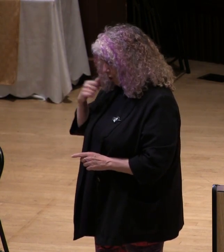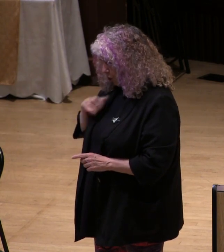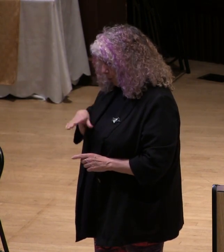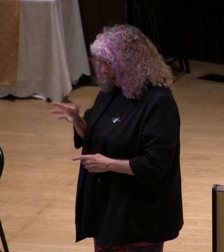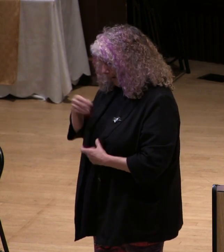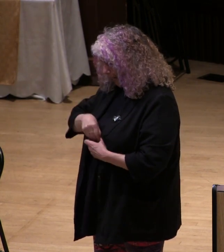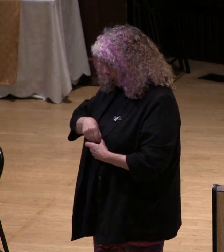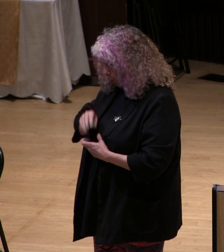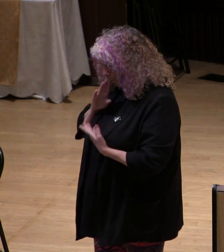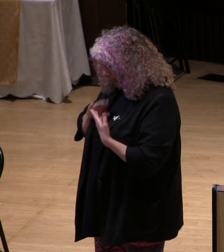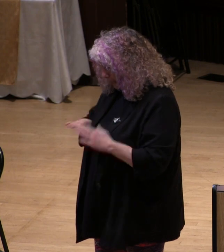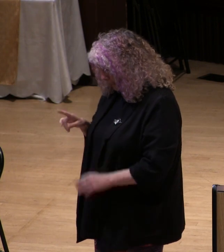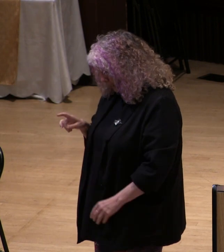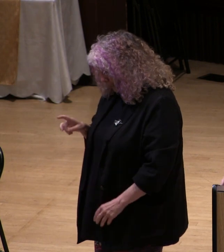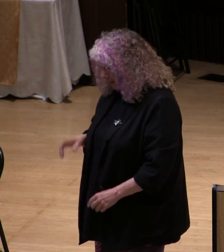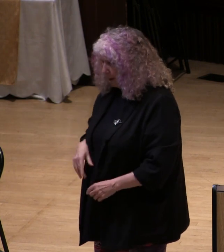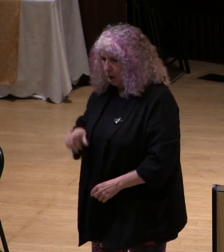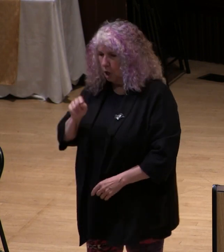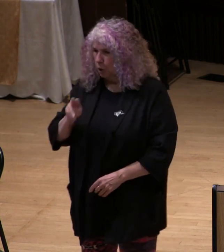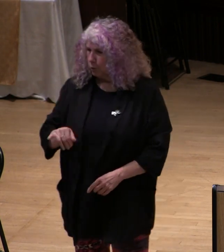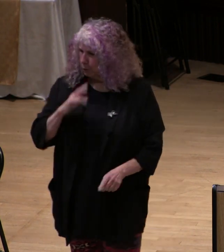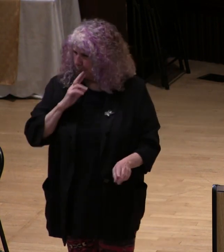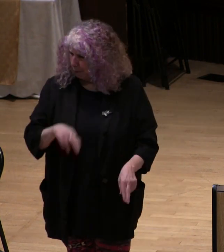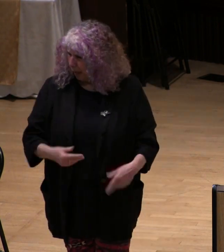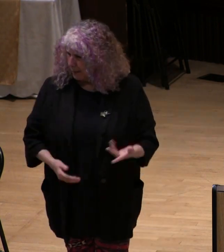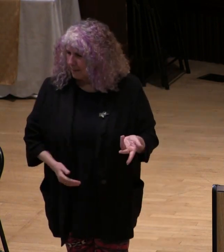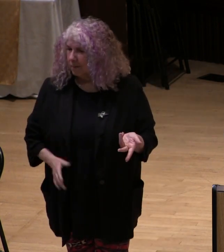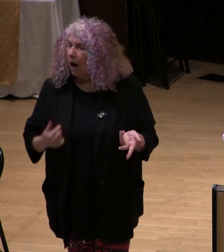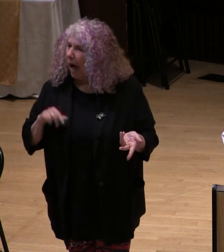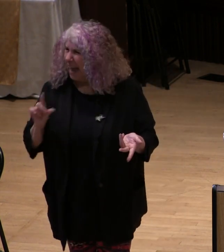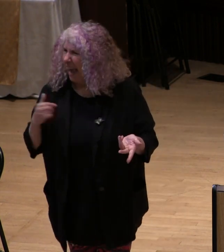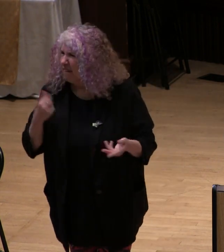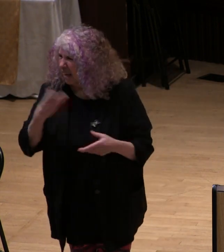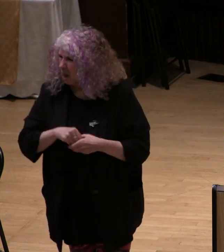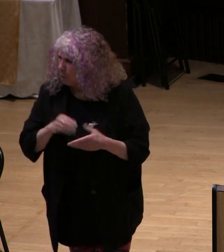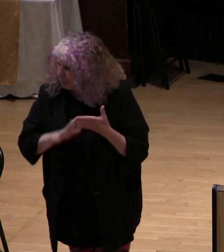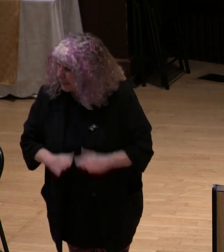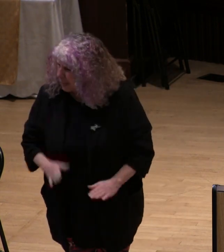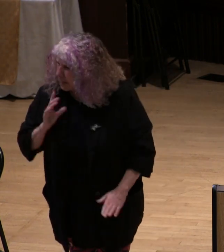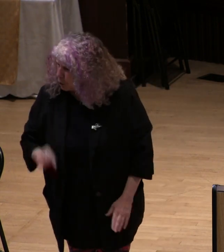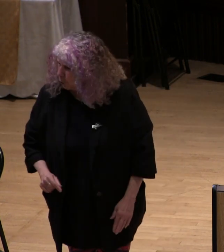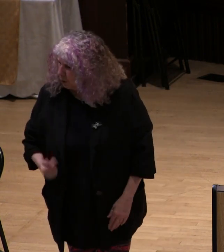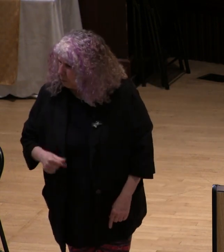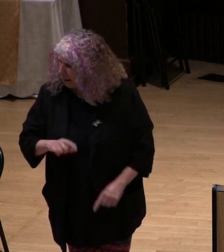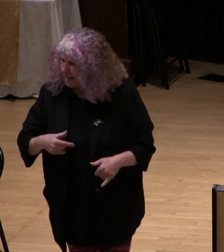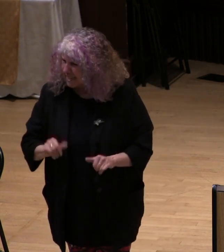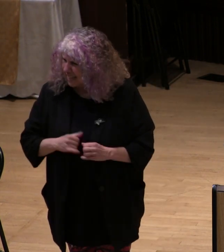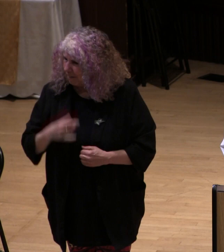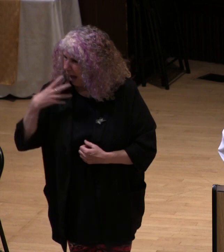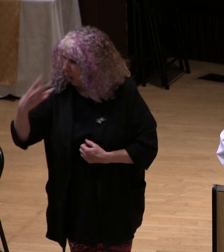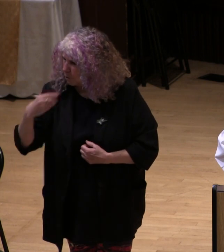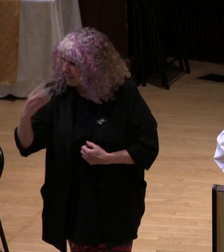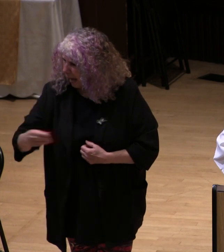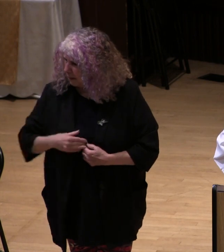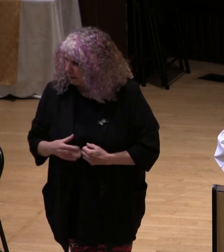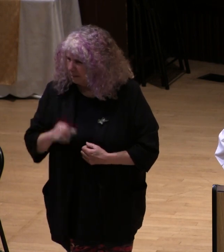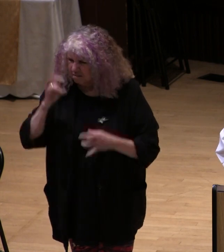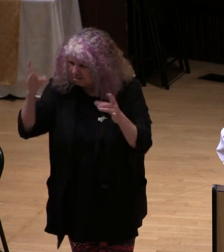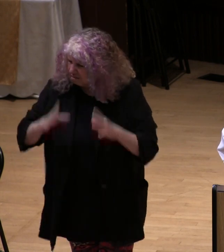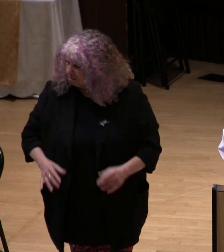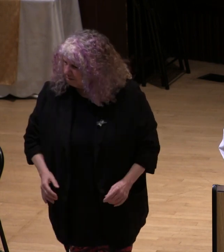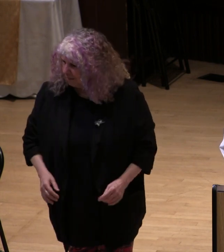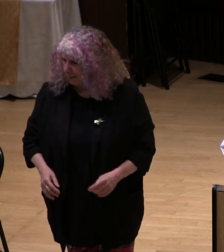inner peace." And Lucy replies, "I do have inner peace, but I still have outer obnoxiousness."